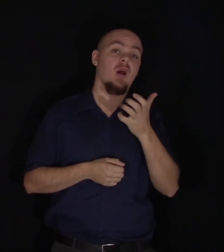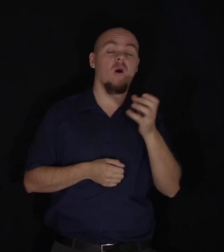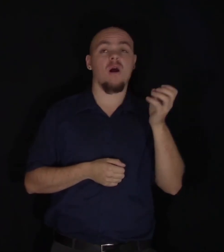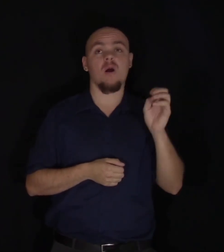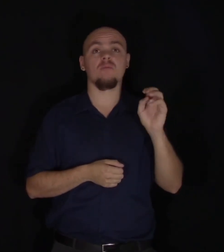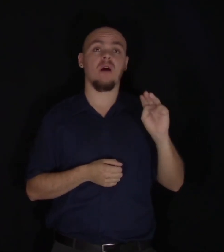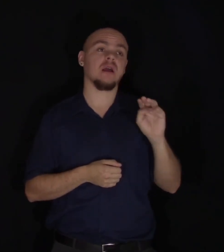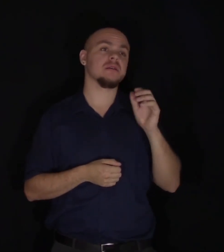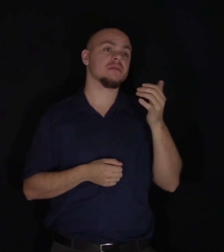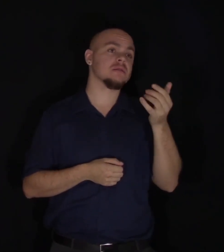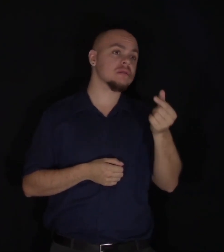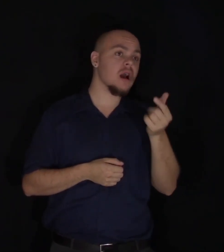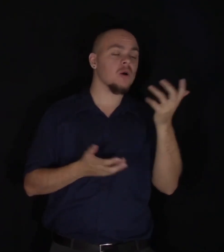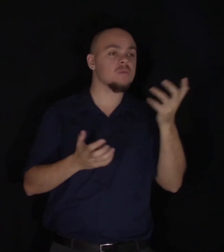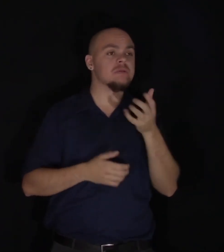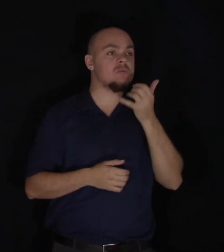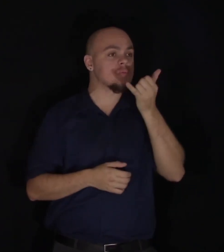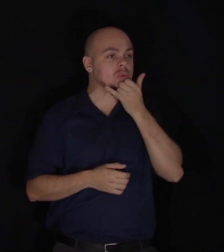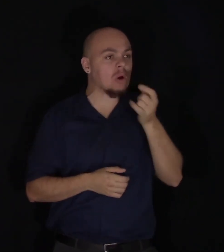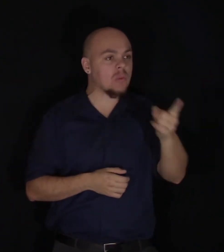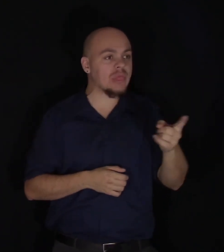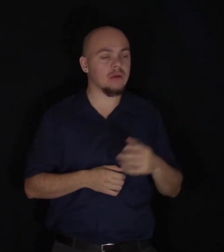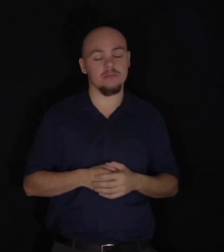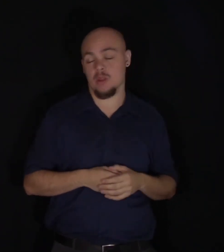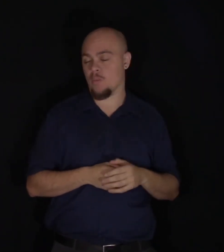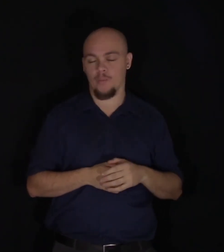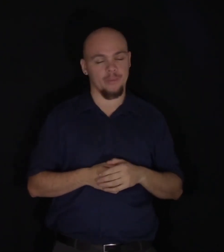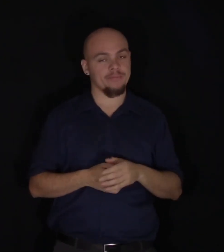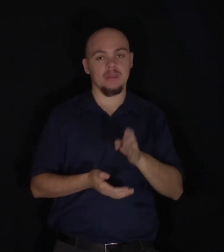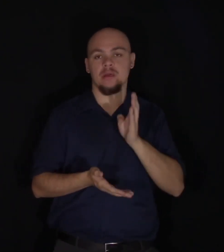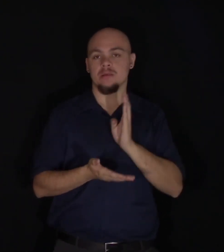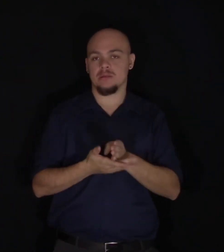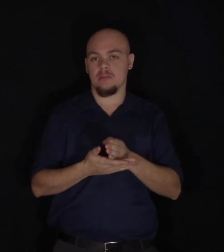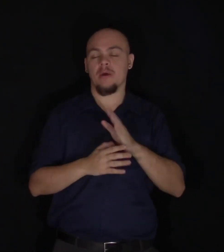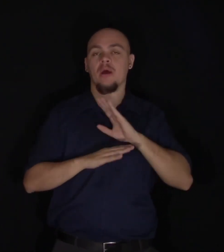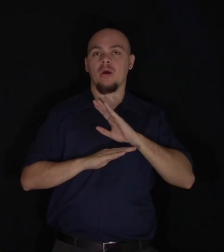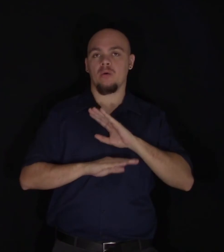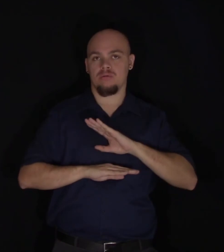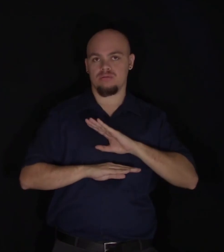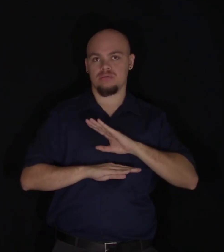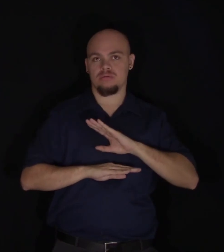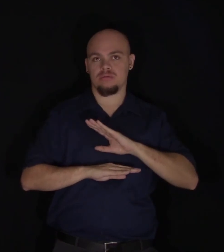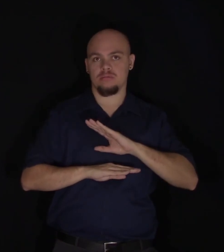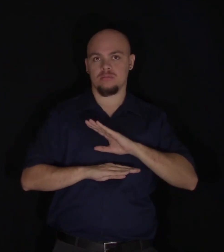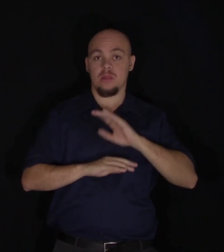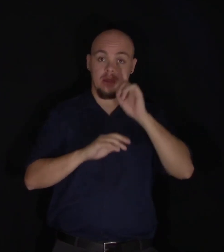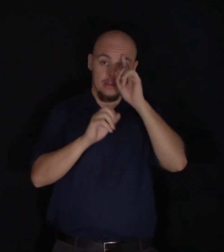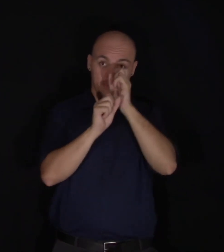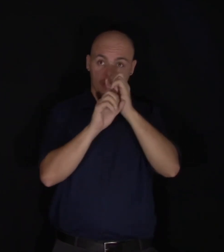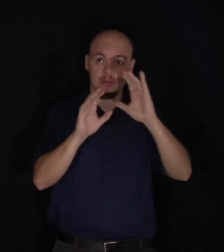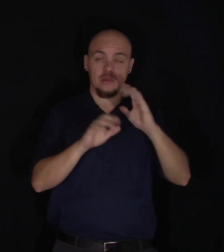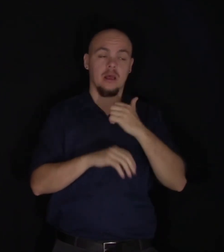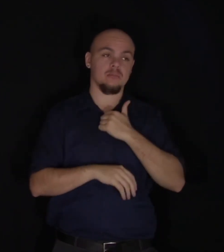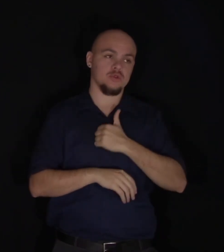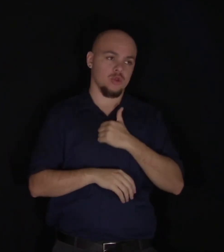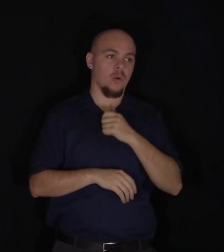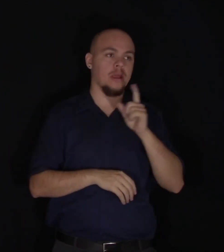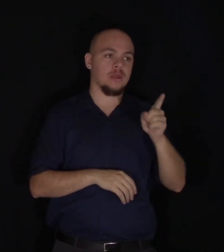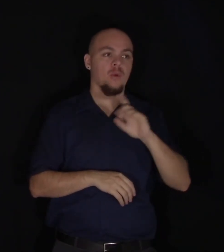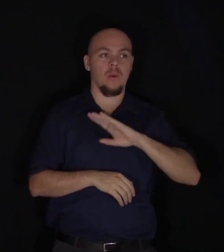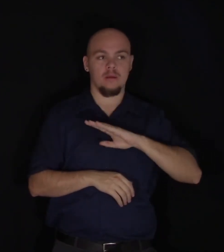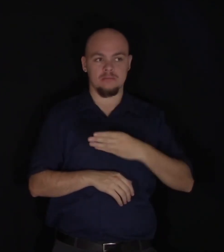God, what is wrong with you? Stop, take a breath. Imagine saying, I'm so sorry you're